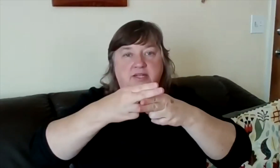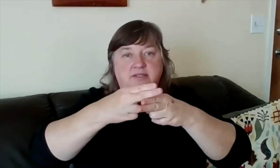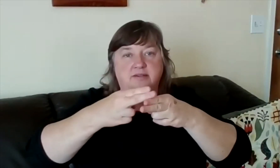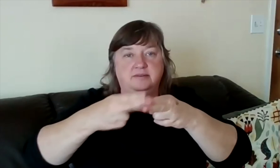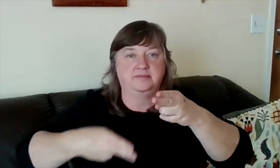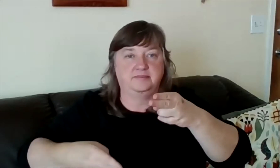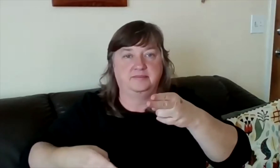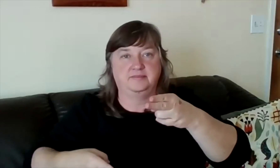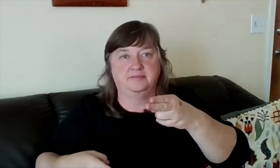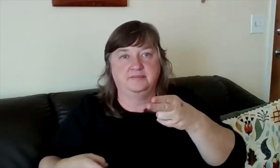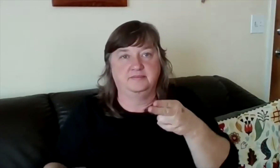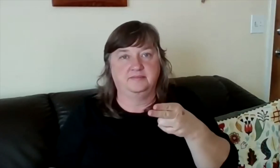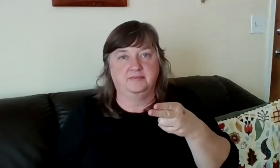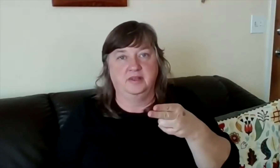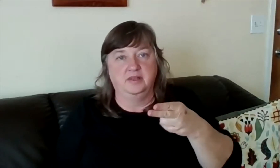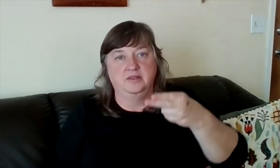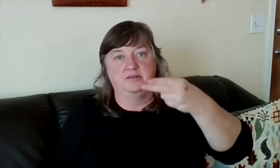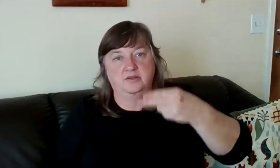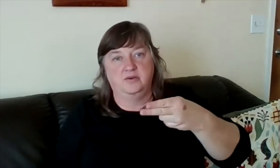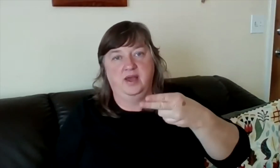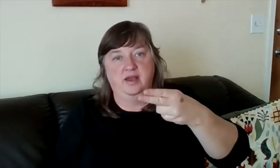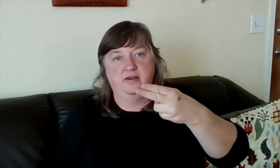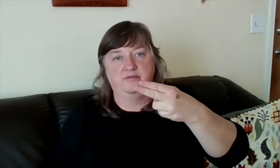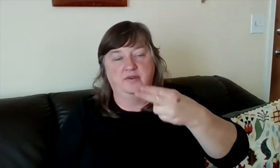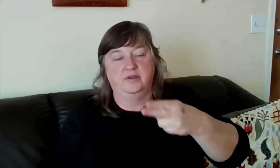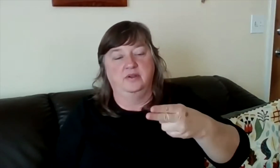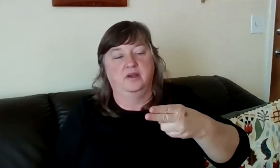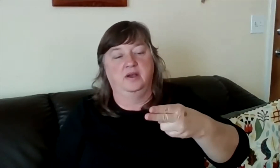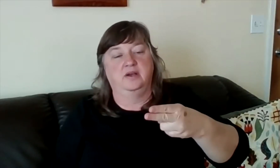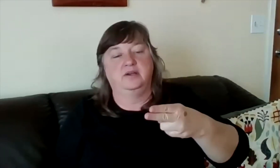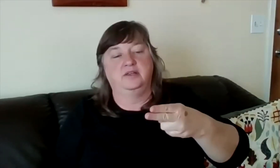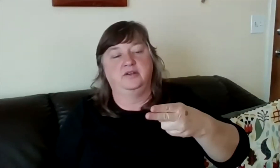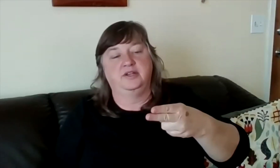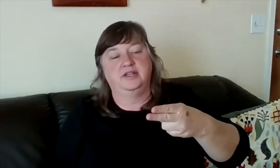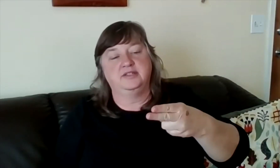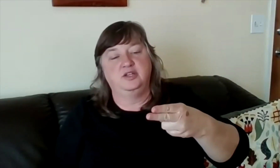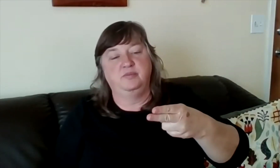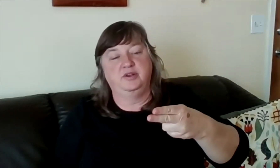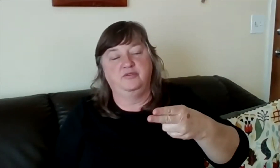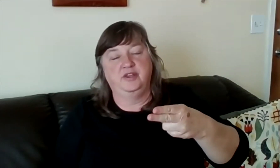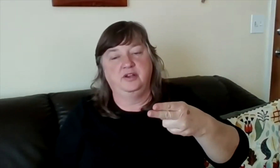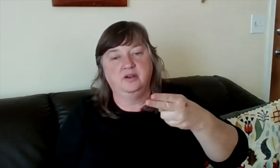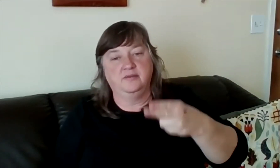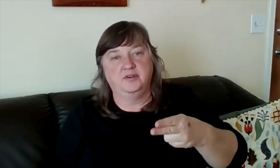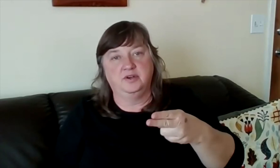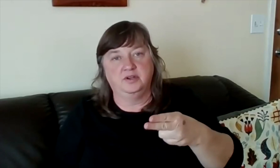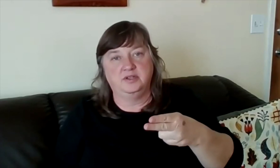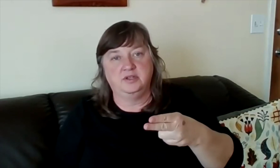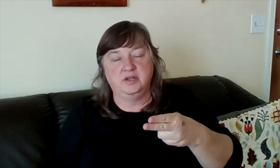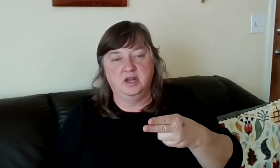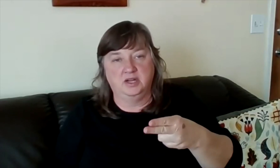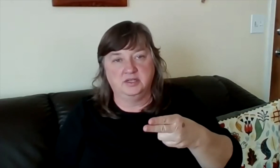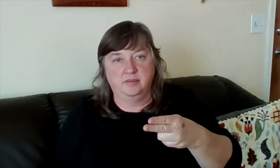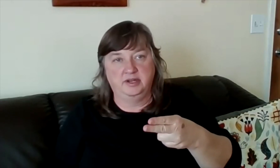cut. So you have your index and your middle finger of your non-dominant